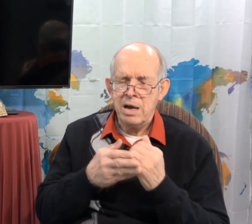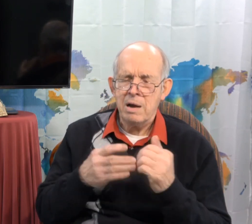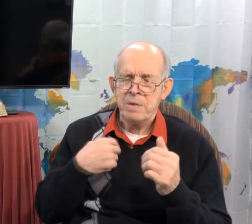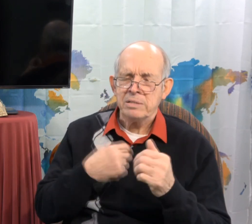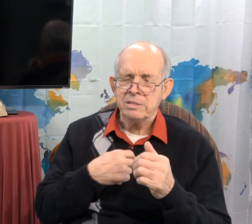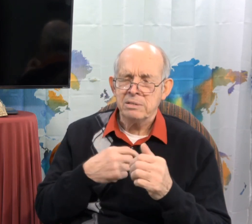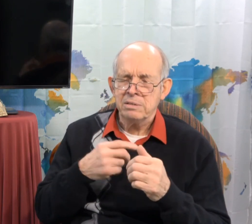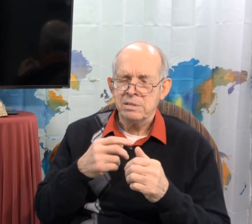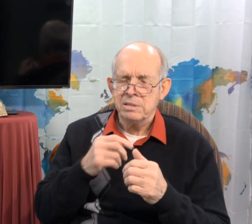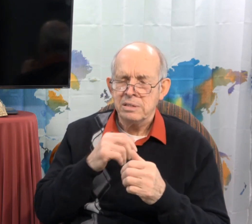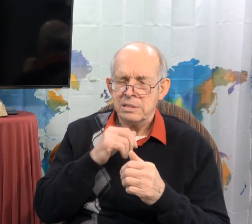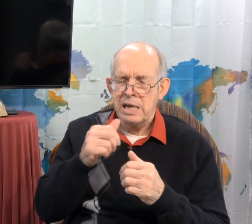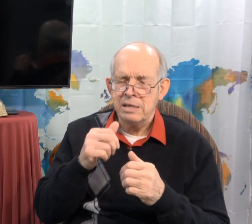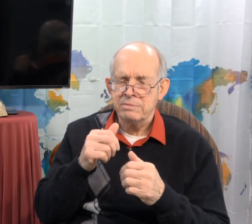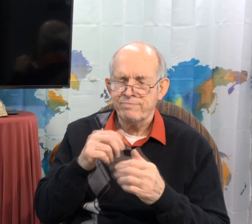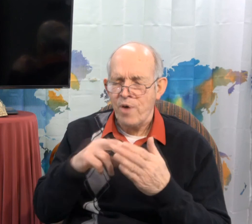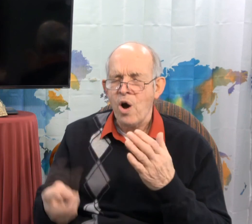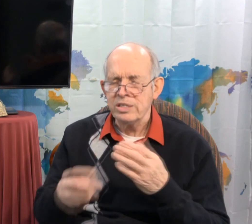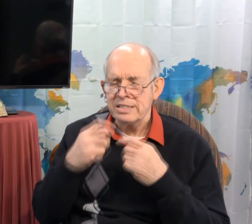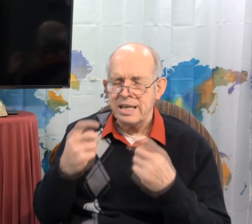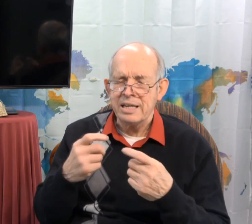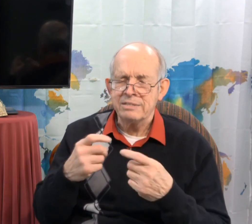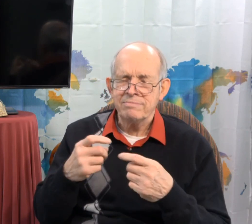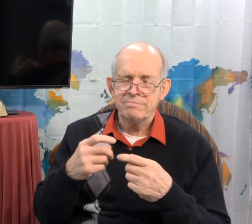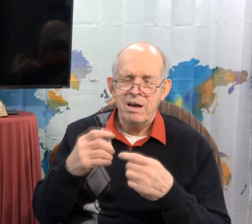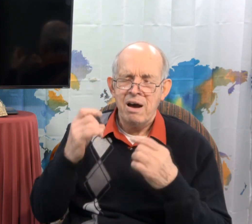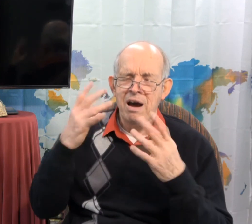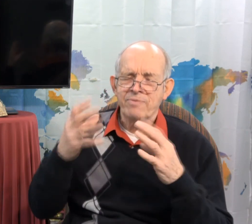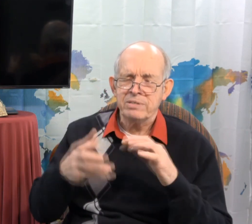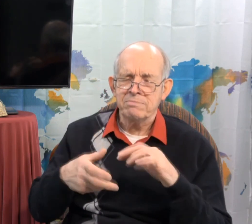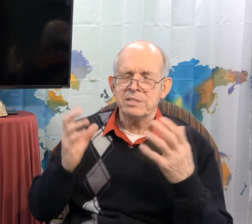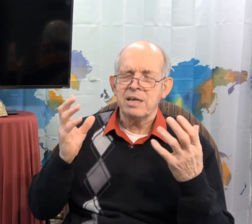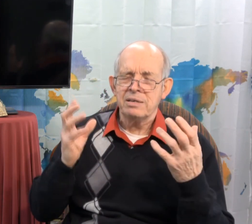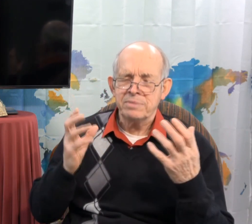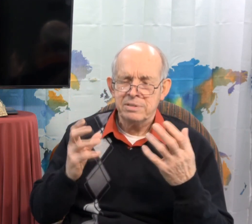Help us not fall this thing after myself.